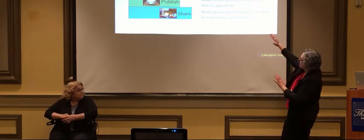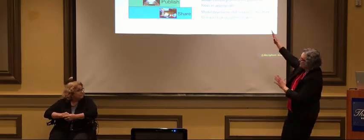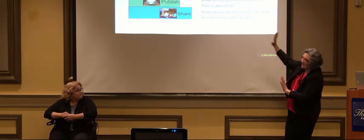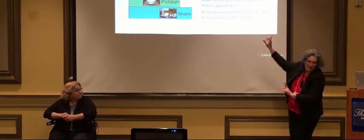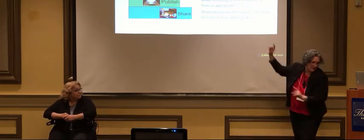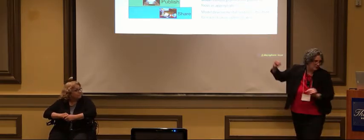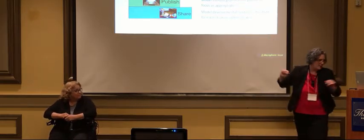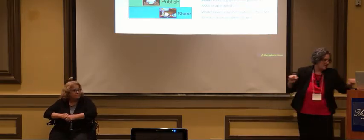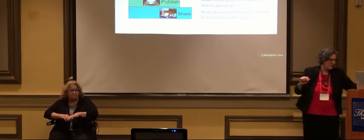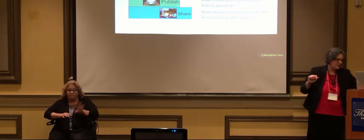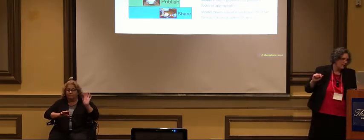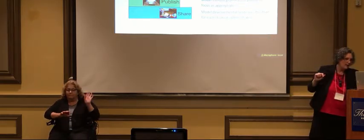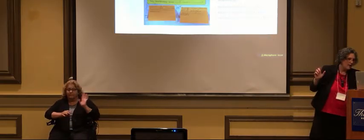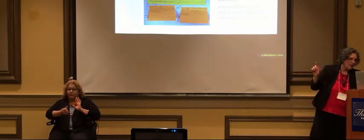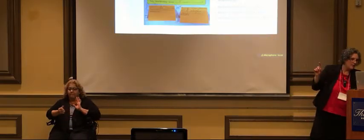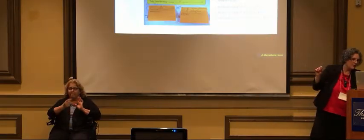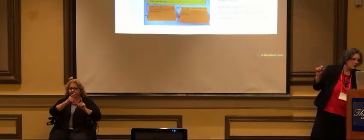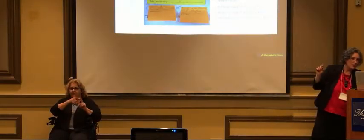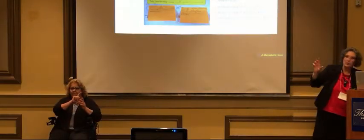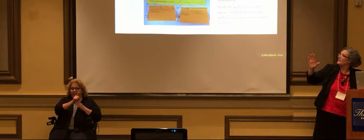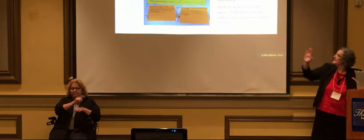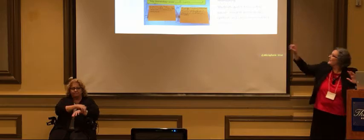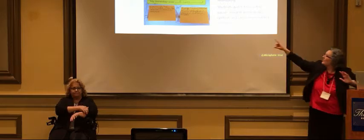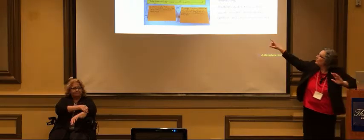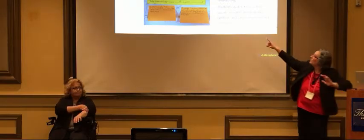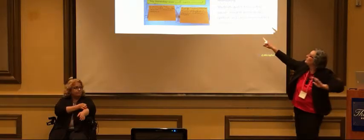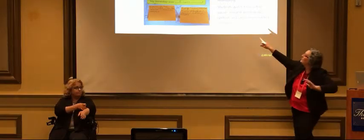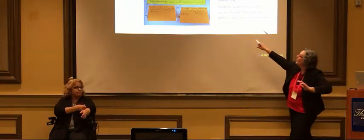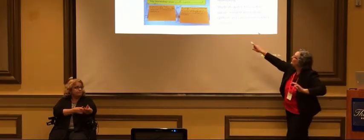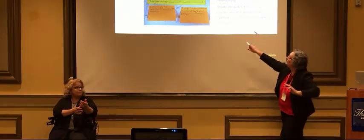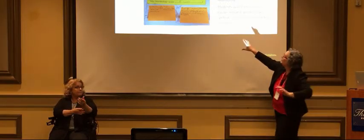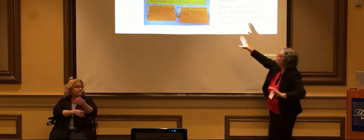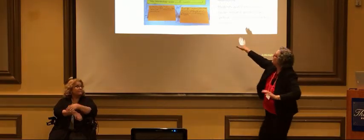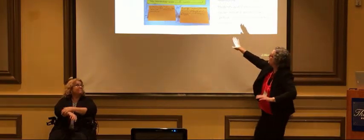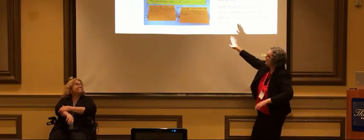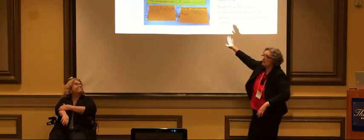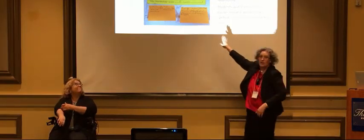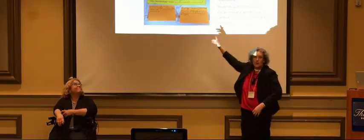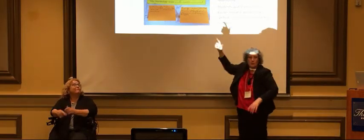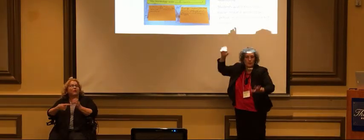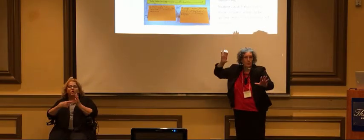This part I'm going to get back to in a minute. I wanted to show you an example of